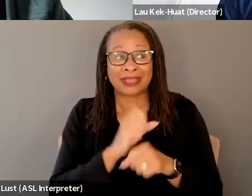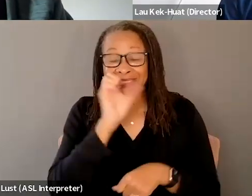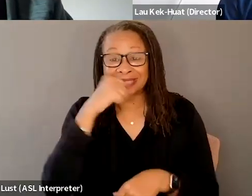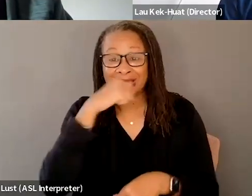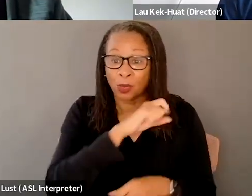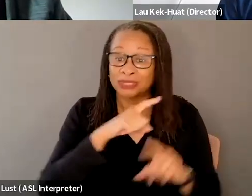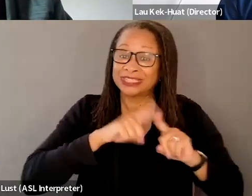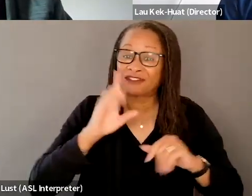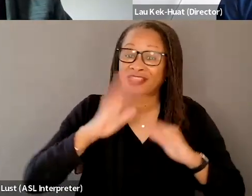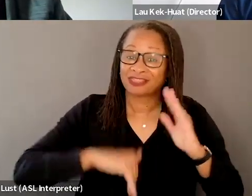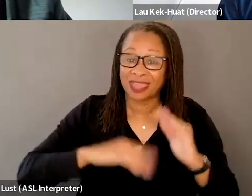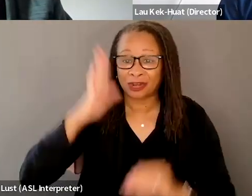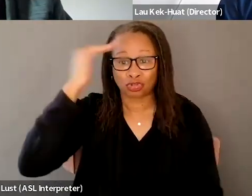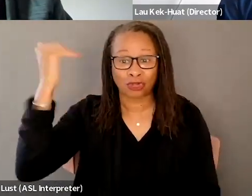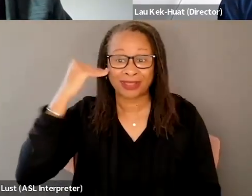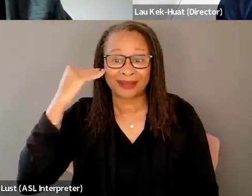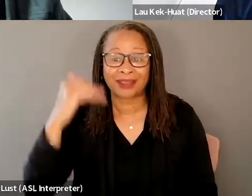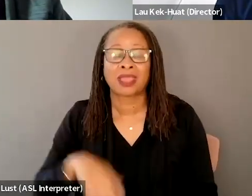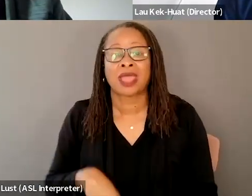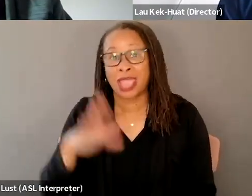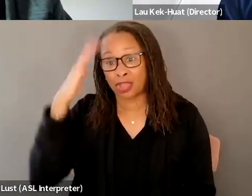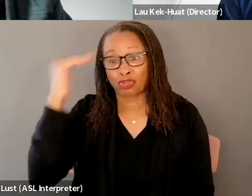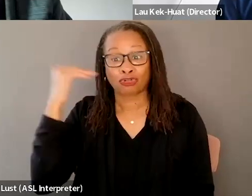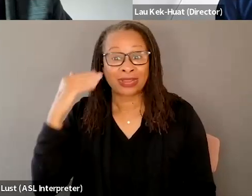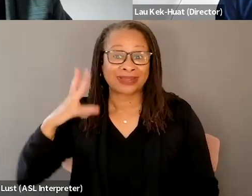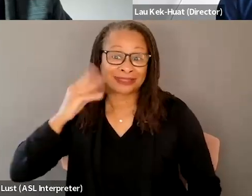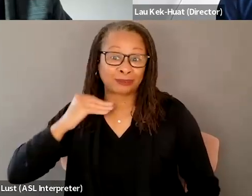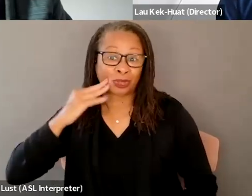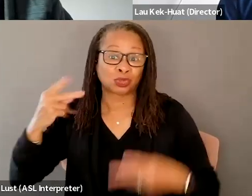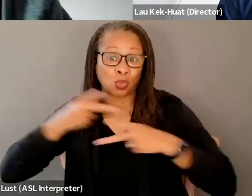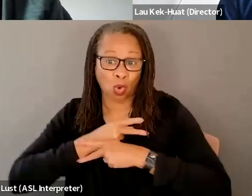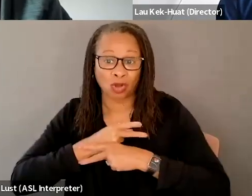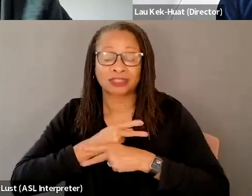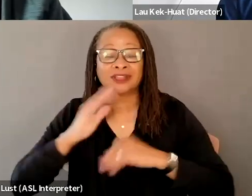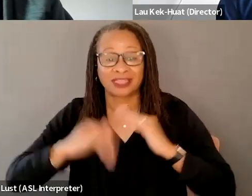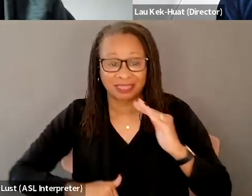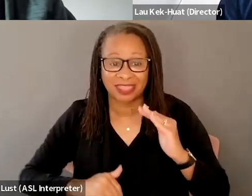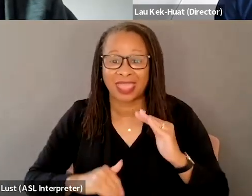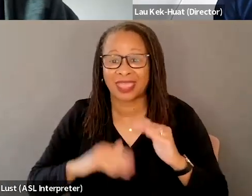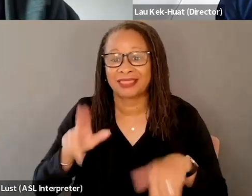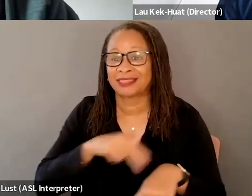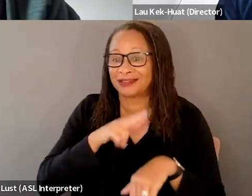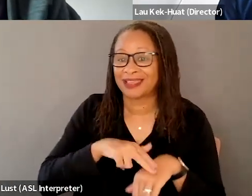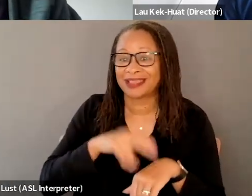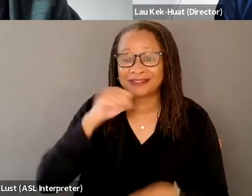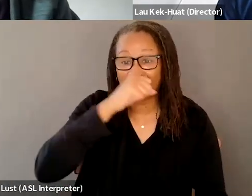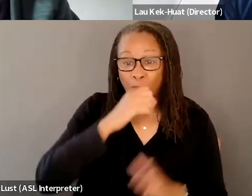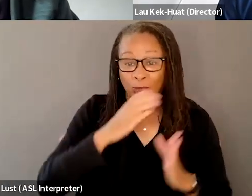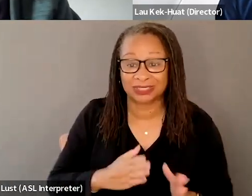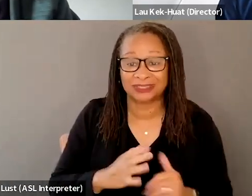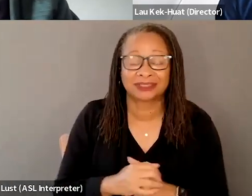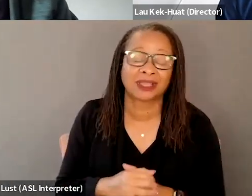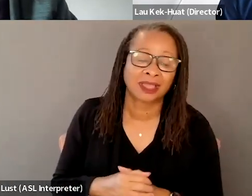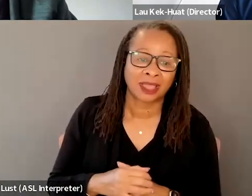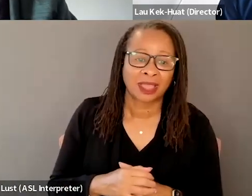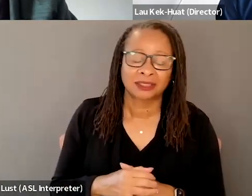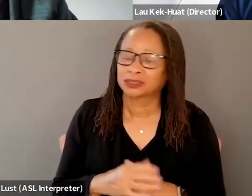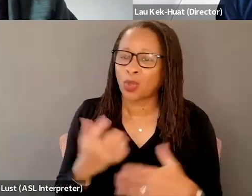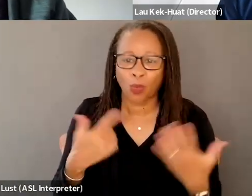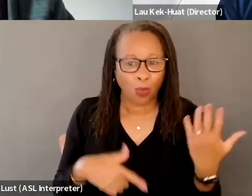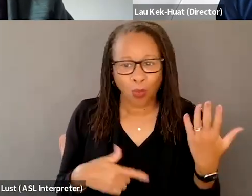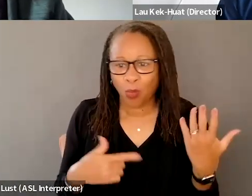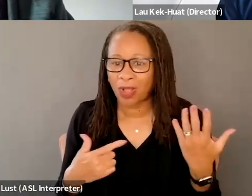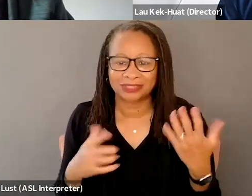think, who were treated worse, I think, in many ways than the native Taiwanese. To what extent did